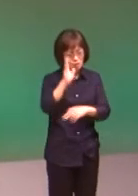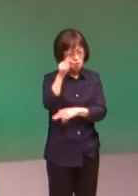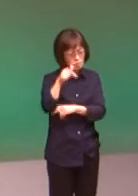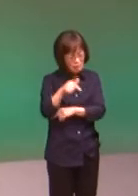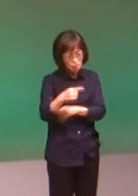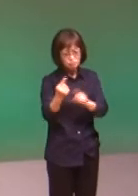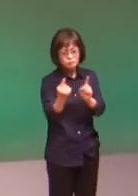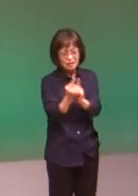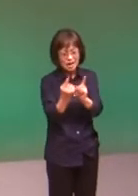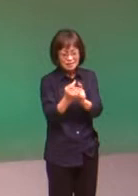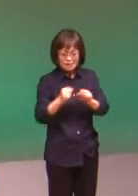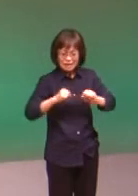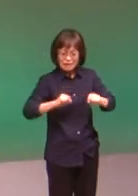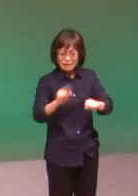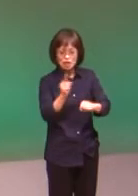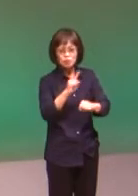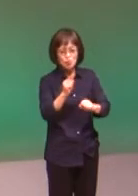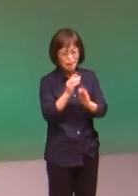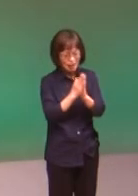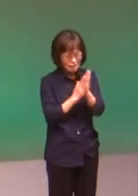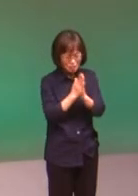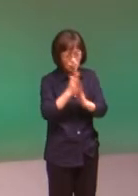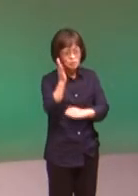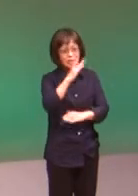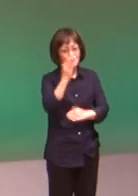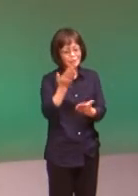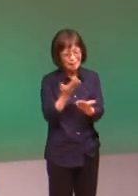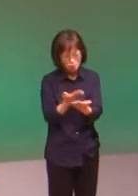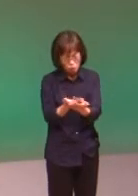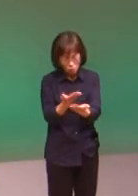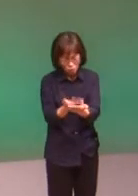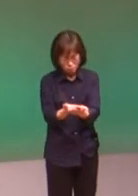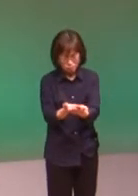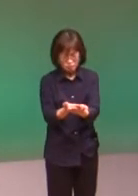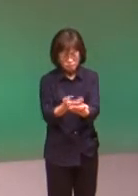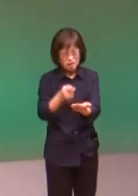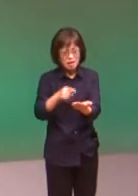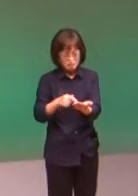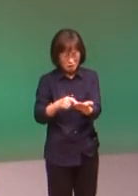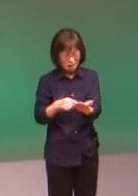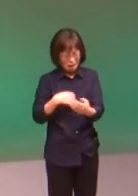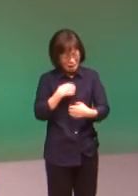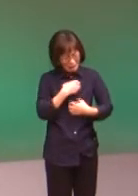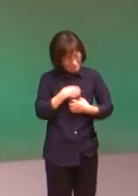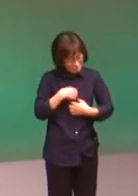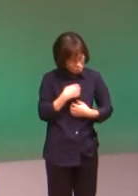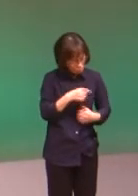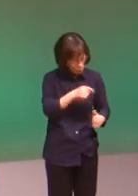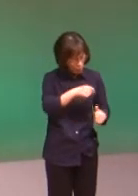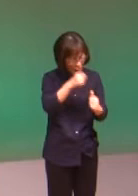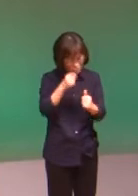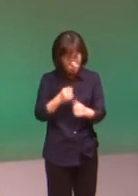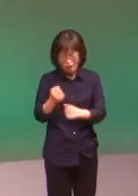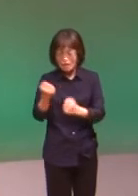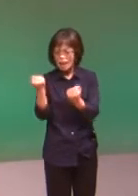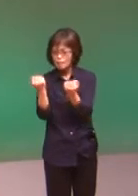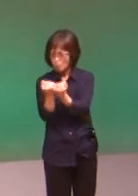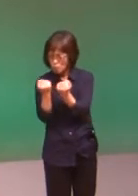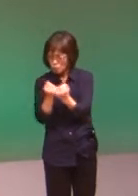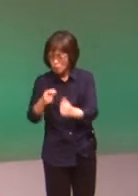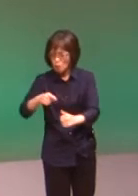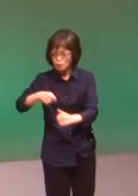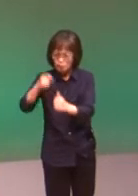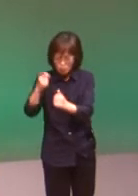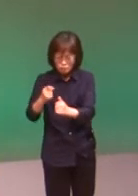their governments, a demand to choose definitively between hell and reason.